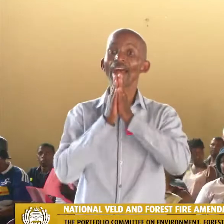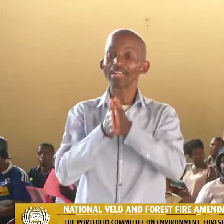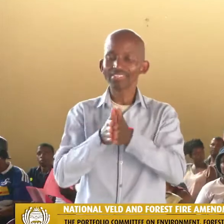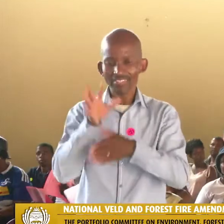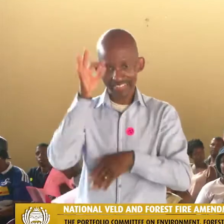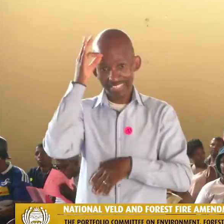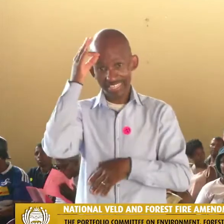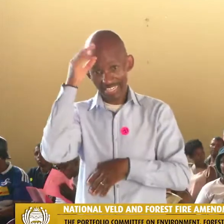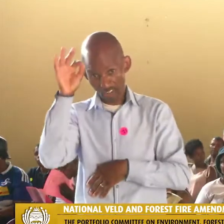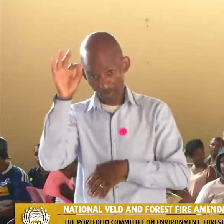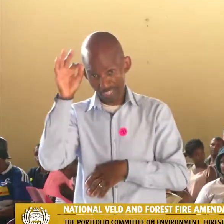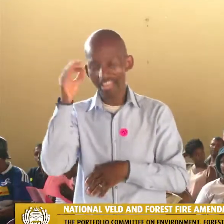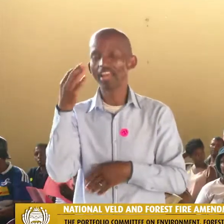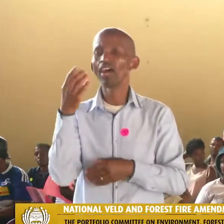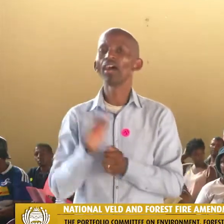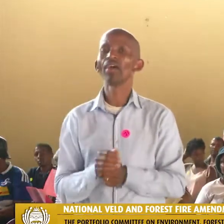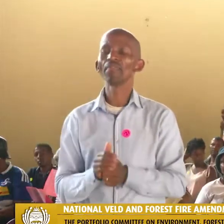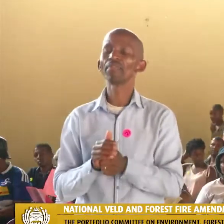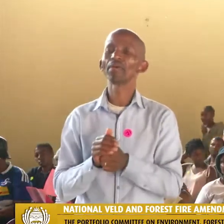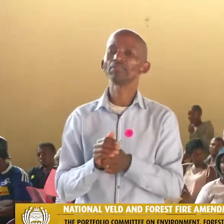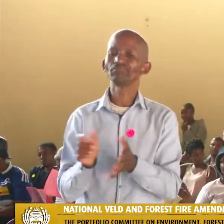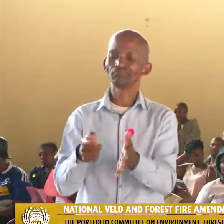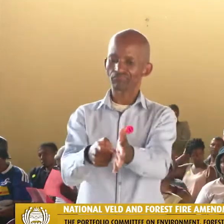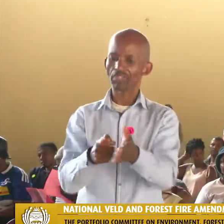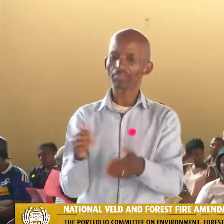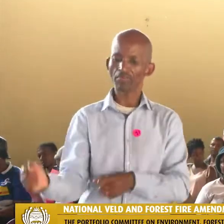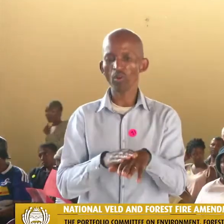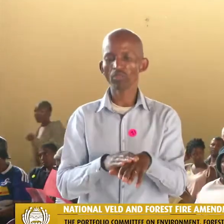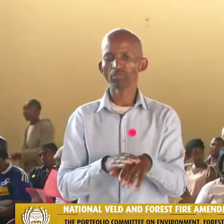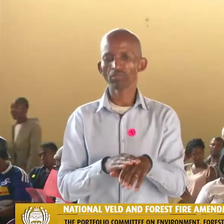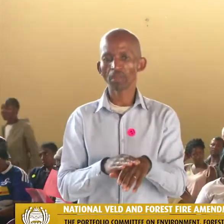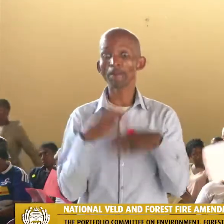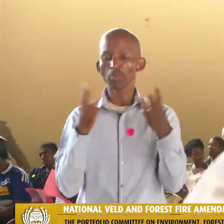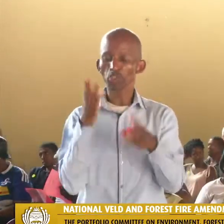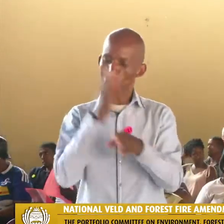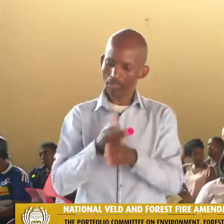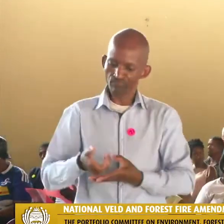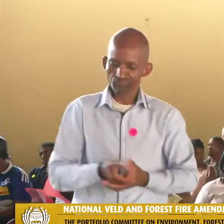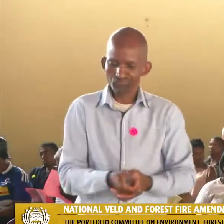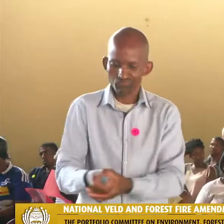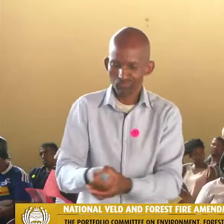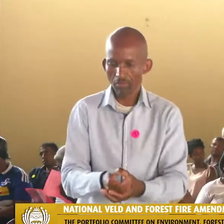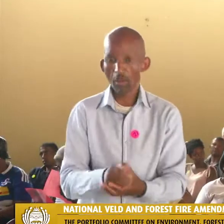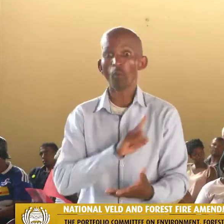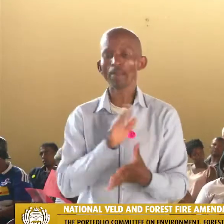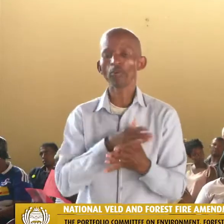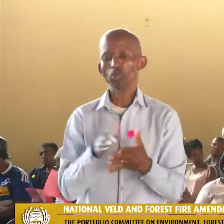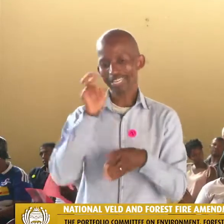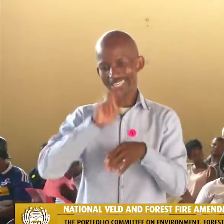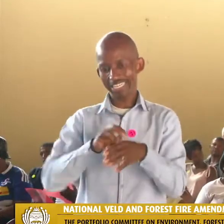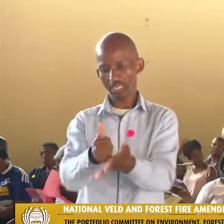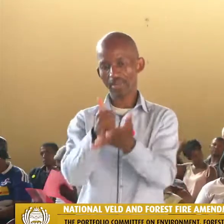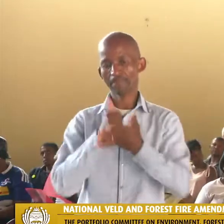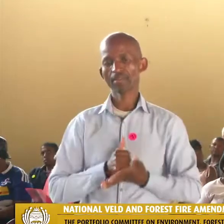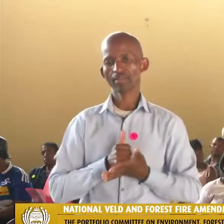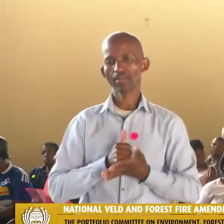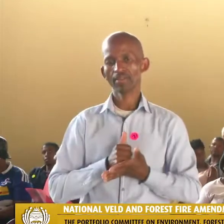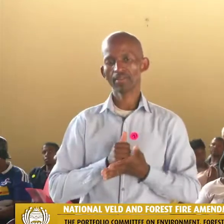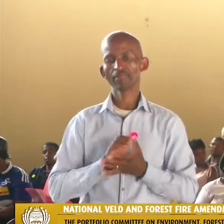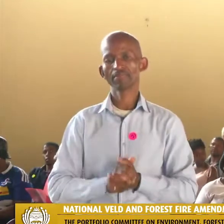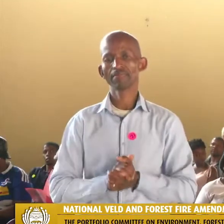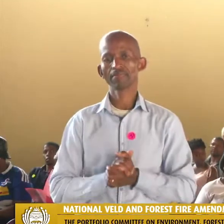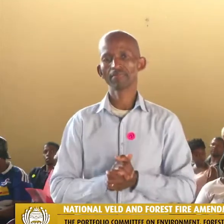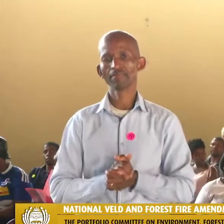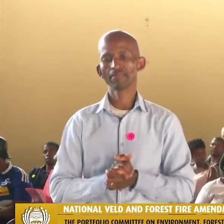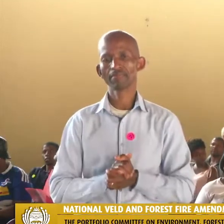Government employ more firefighters because ra ba tlhoka ne le taba ya na ka 80 ba shitsa ka 4. Now, we are requesting the government to